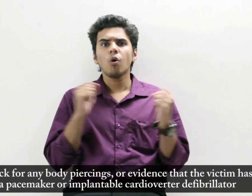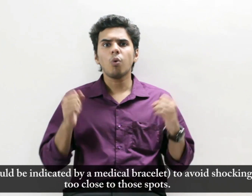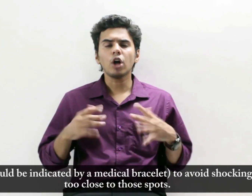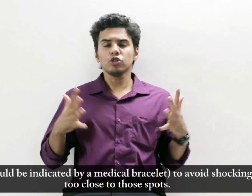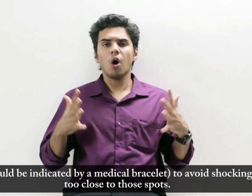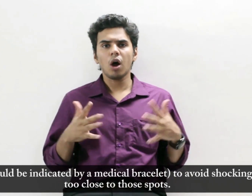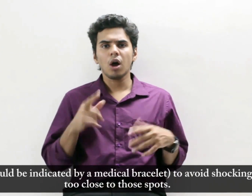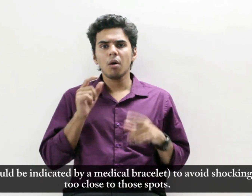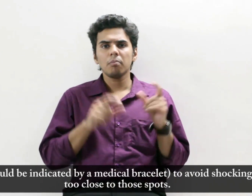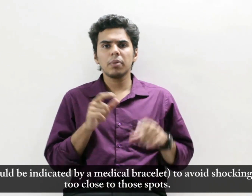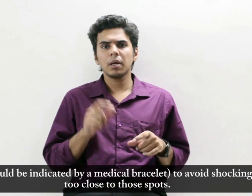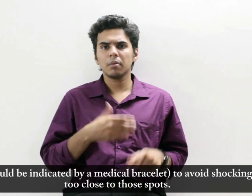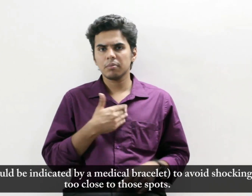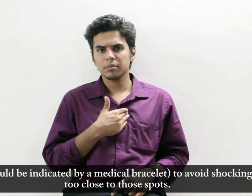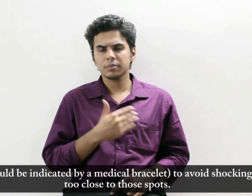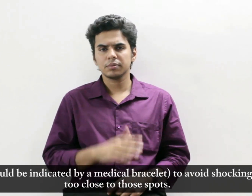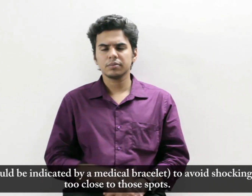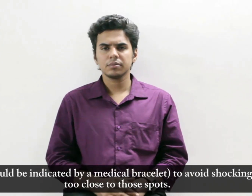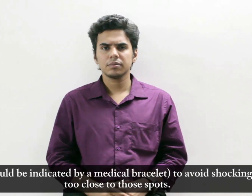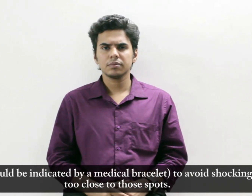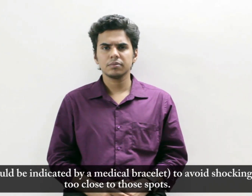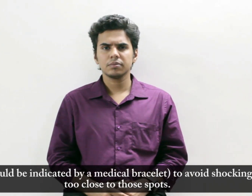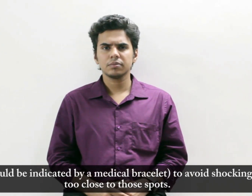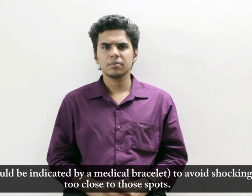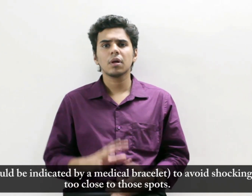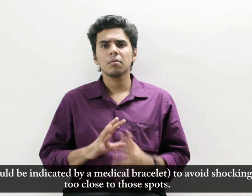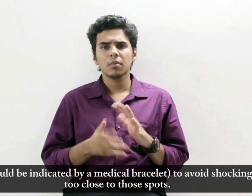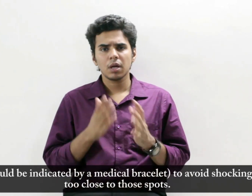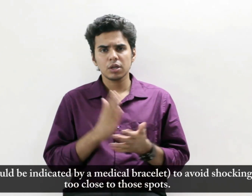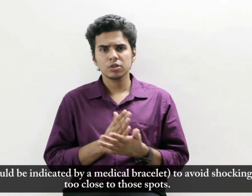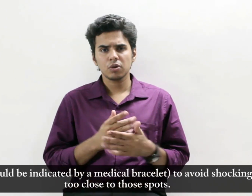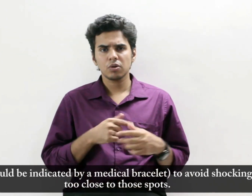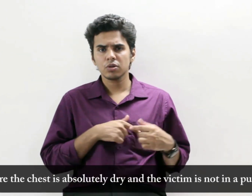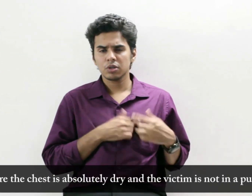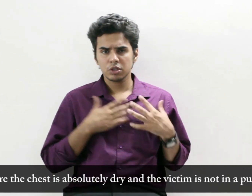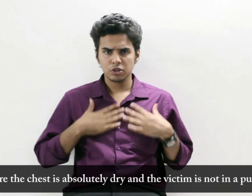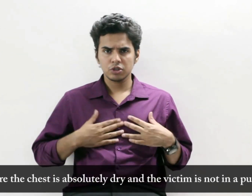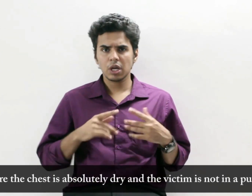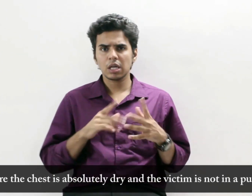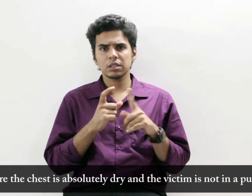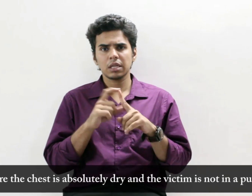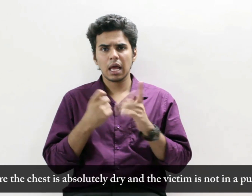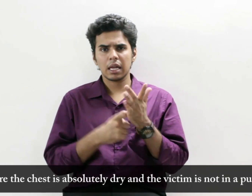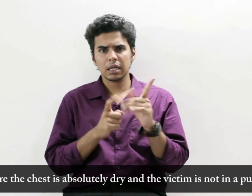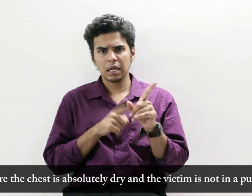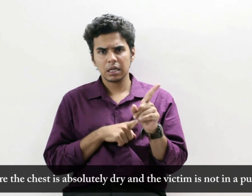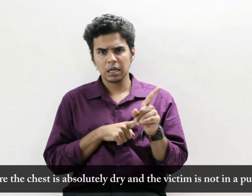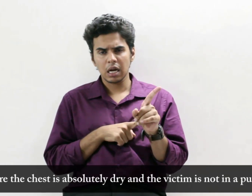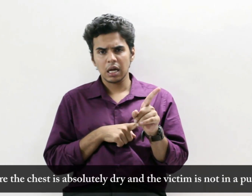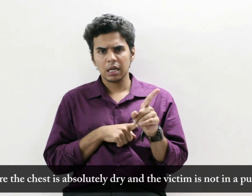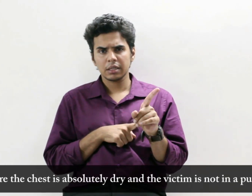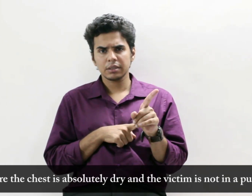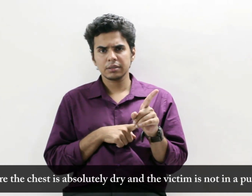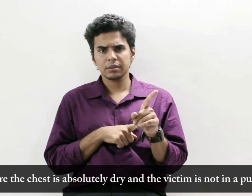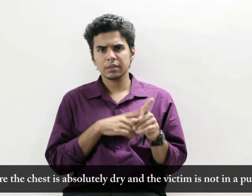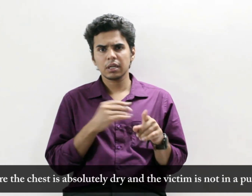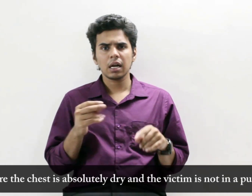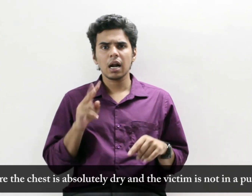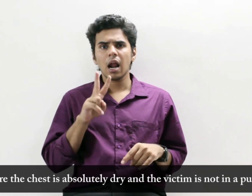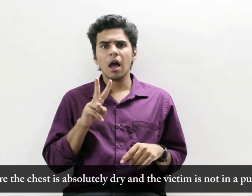Should be indicated by a medical bracelet to avoid shocking too close to those spots. Make sure the chest